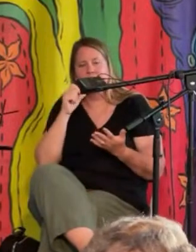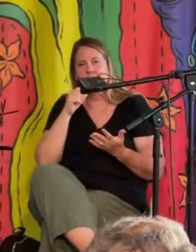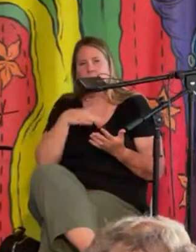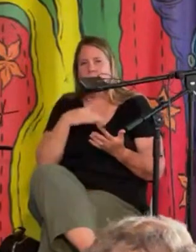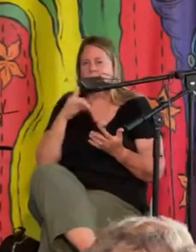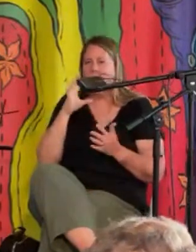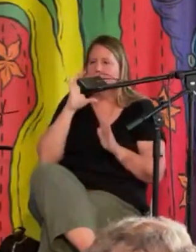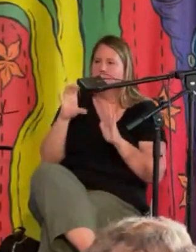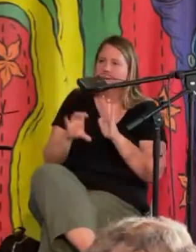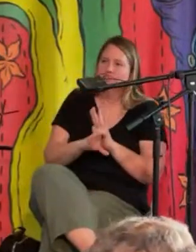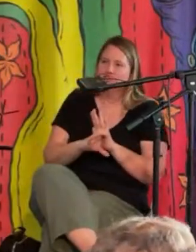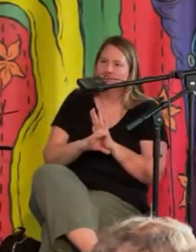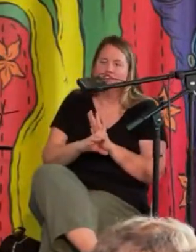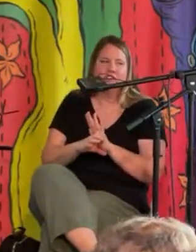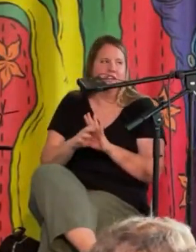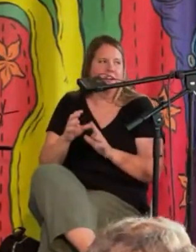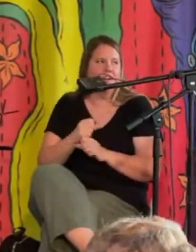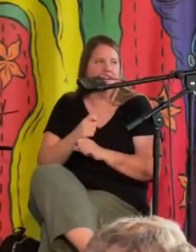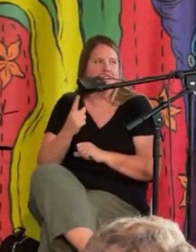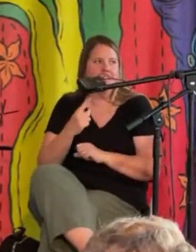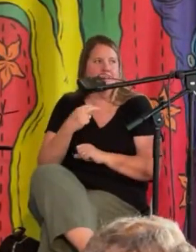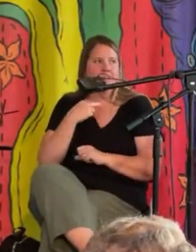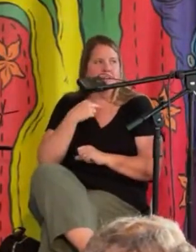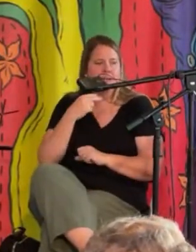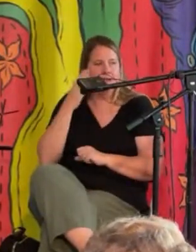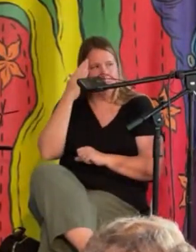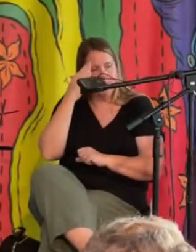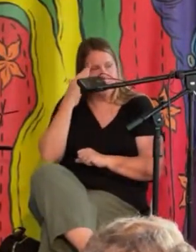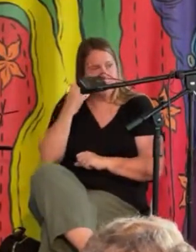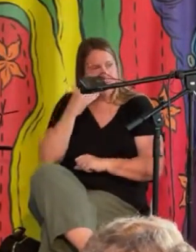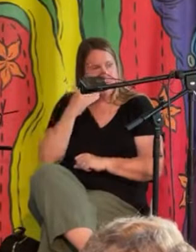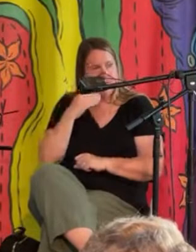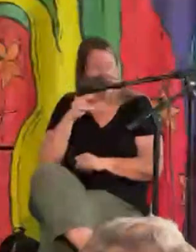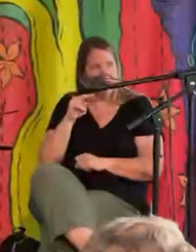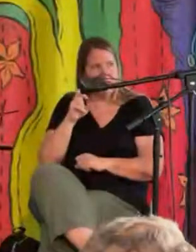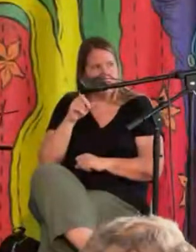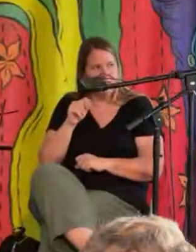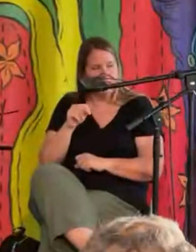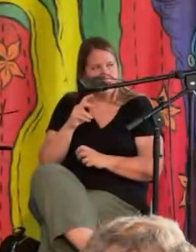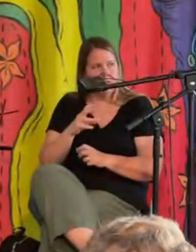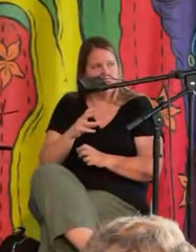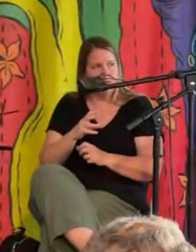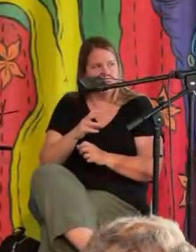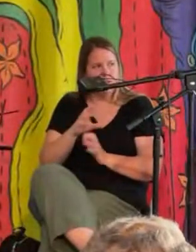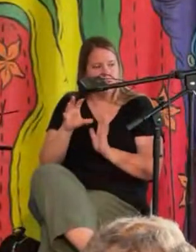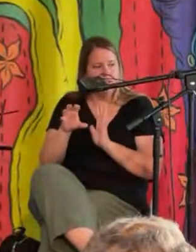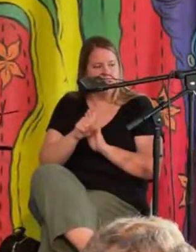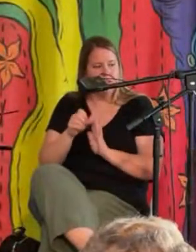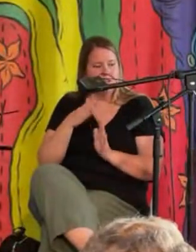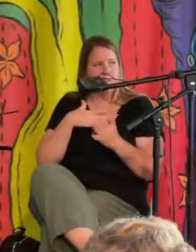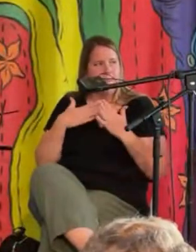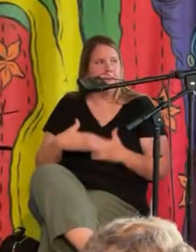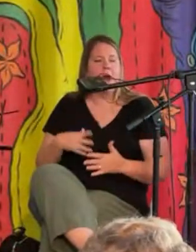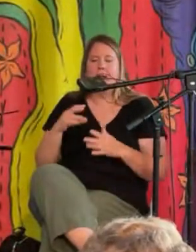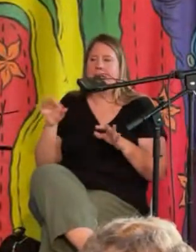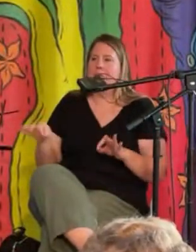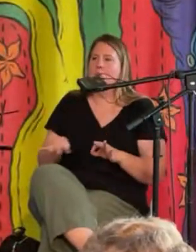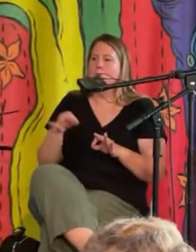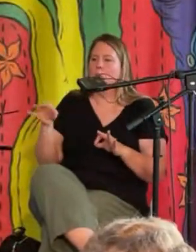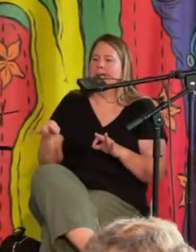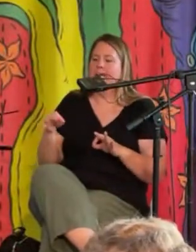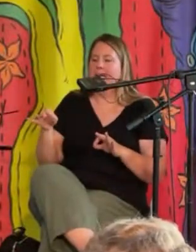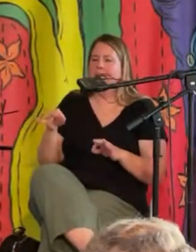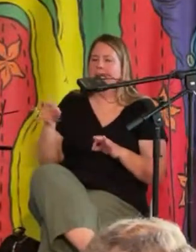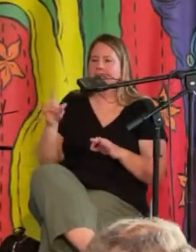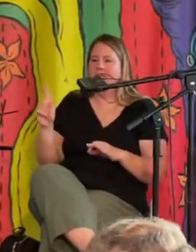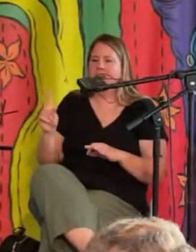I'll get something stuck in my head, like a net to catch my body and it's weaving, a net to catch. And I usually walk around and get stuck